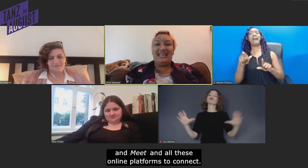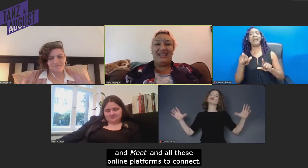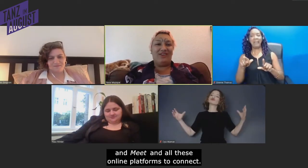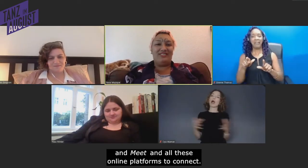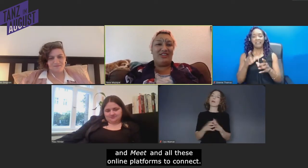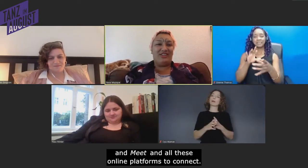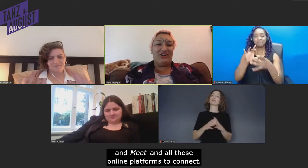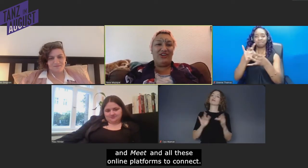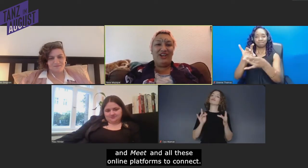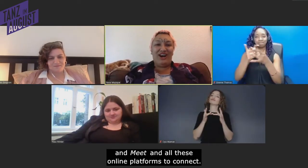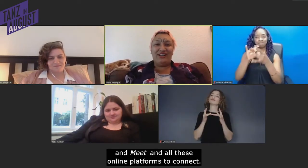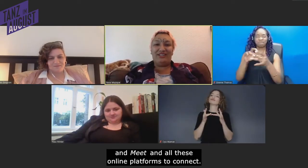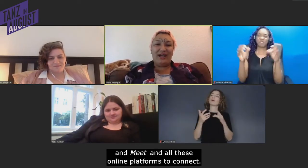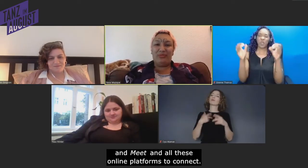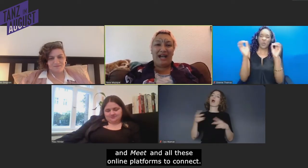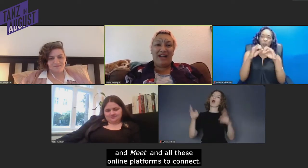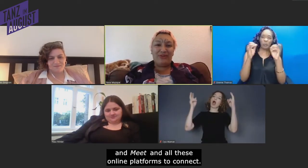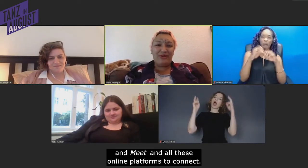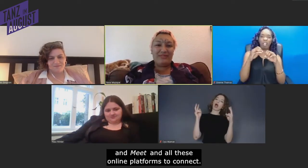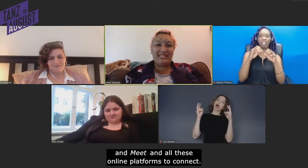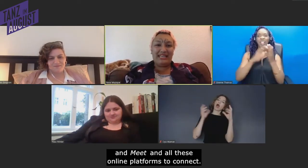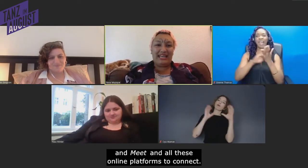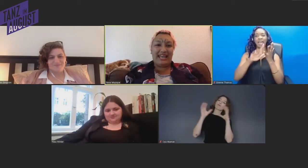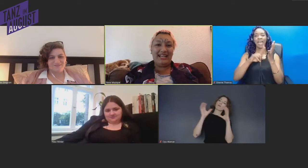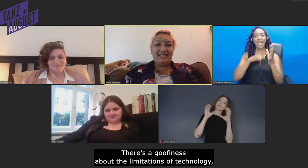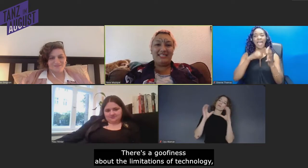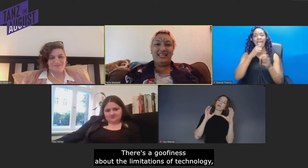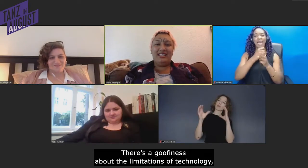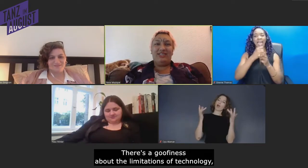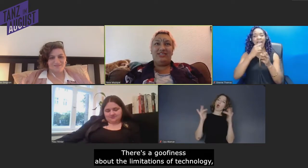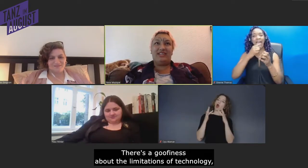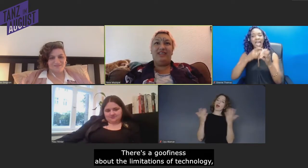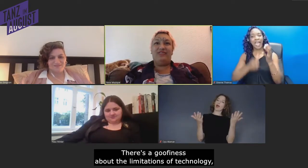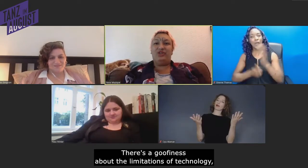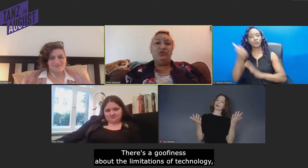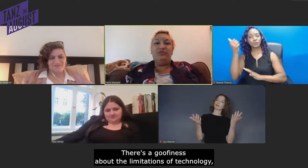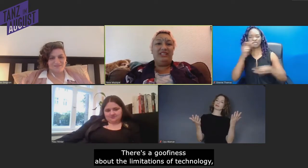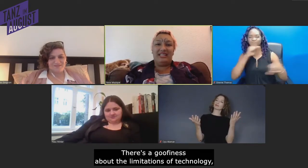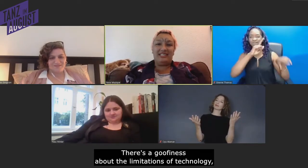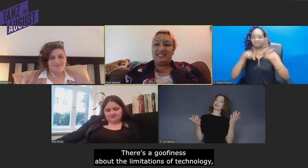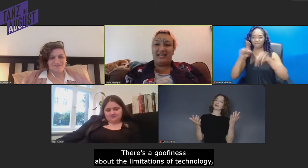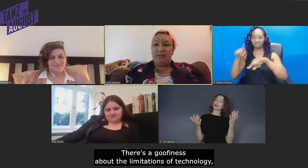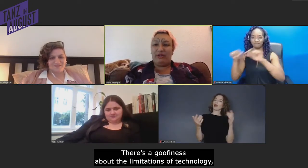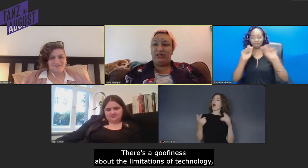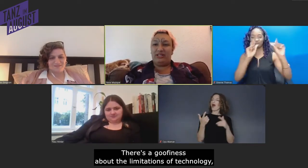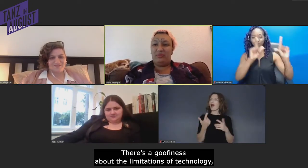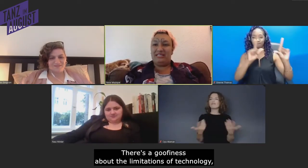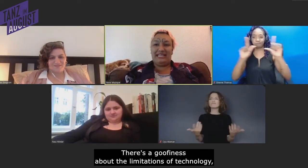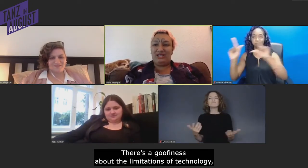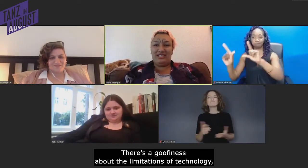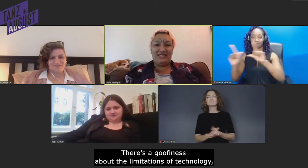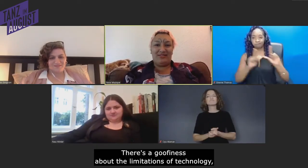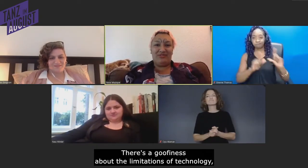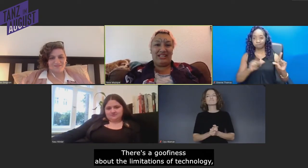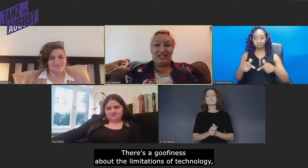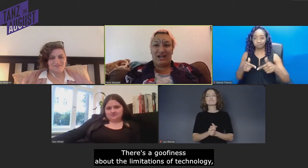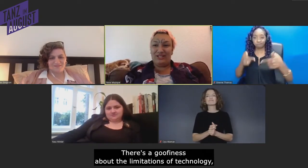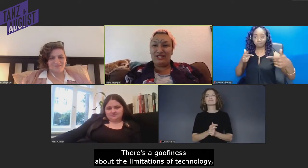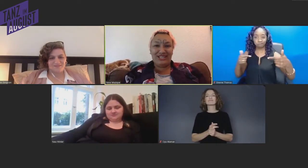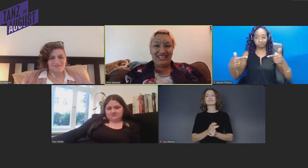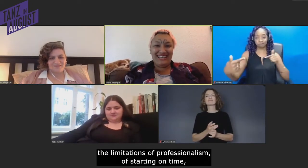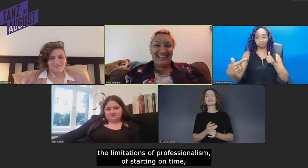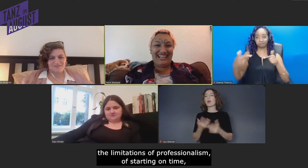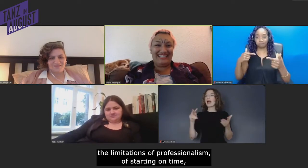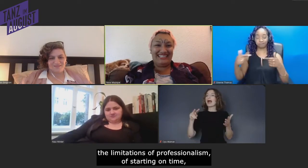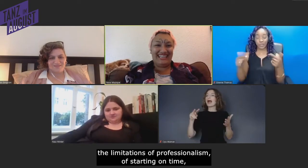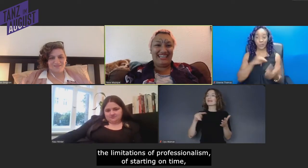and all these other online platforms to connect. There's kind of a goofiness about the limitations of